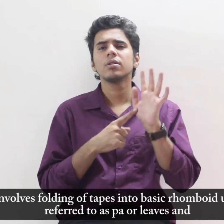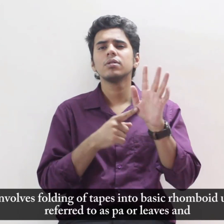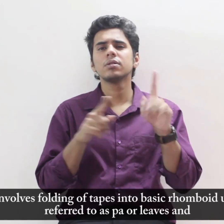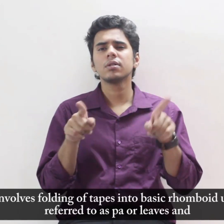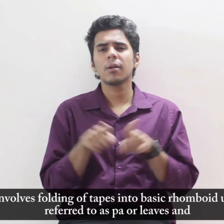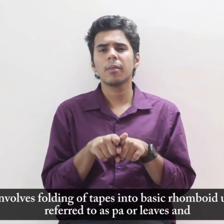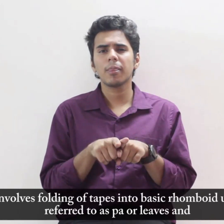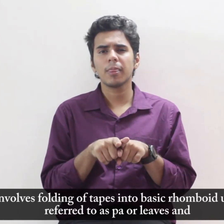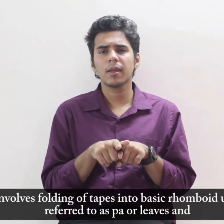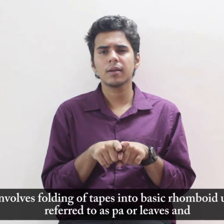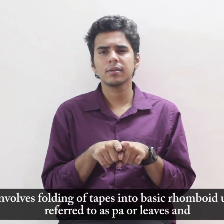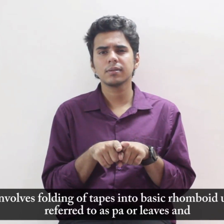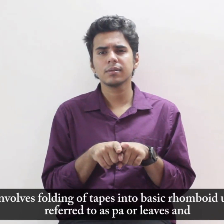and